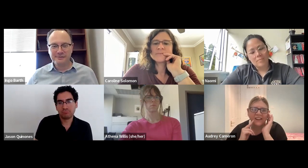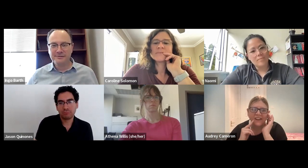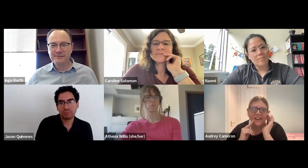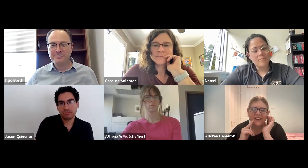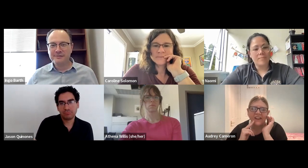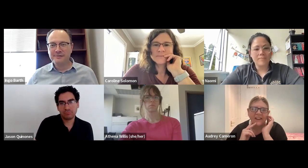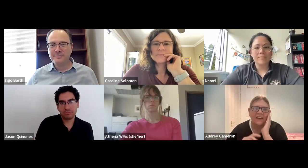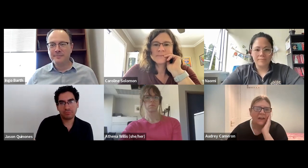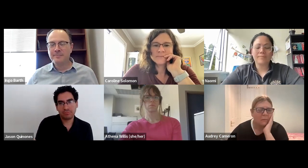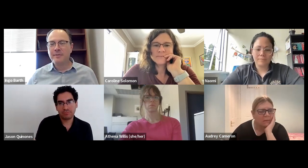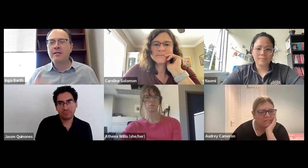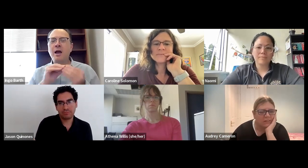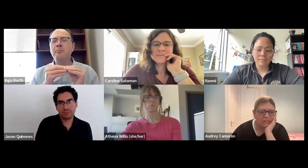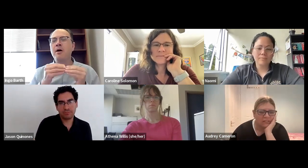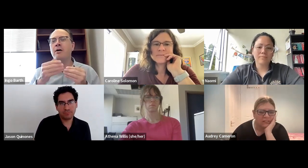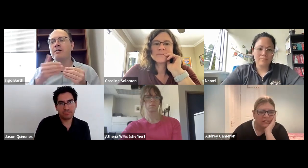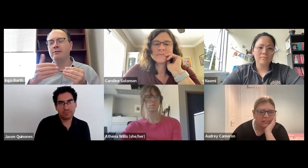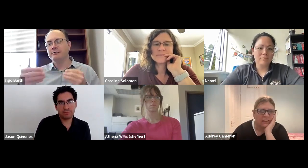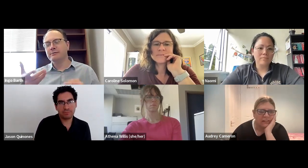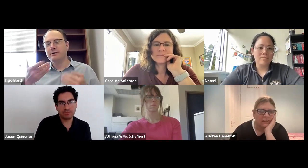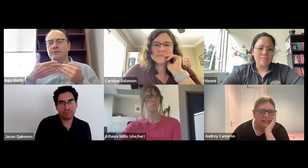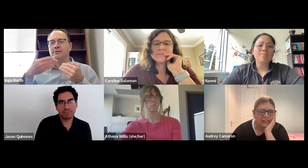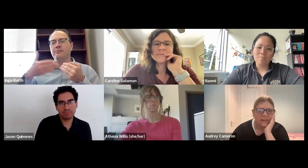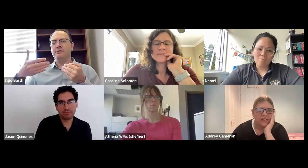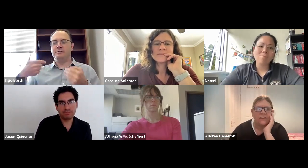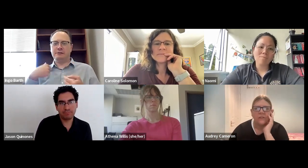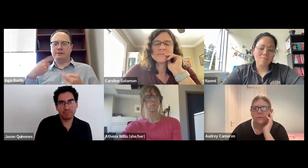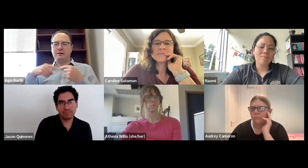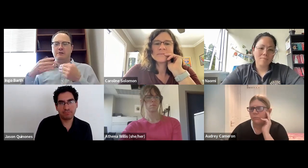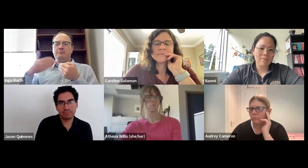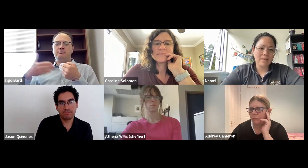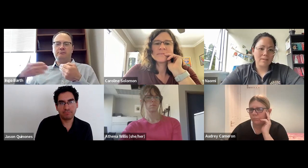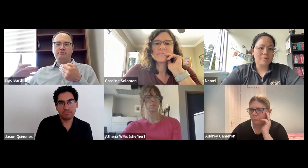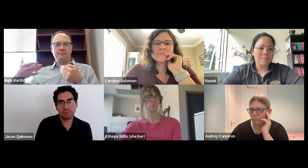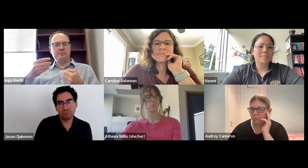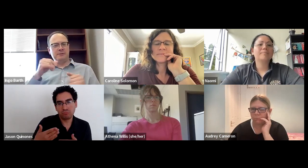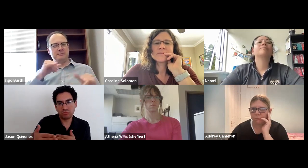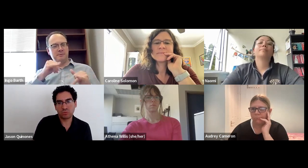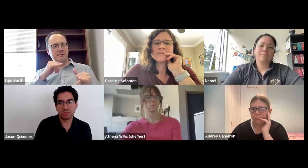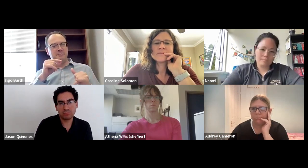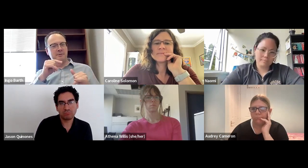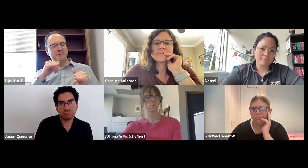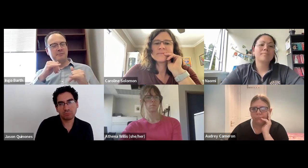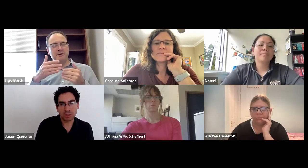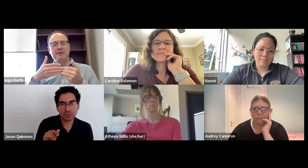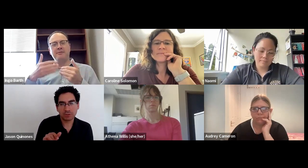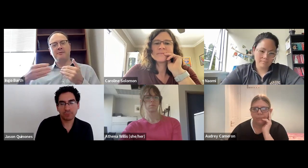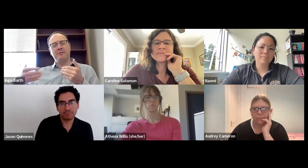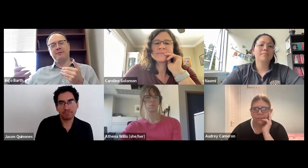And that could be sequence or structure. Okay, because it's like the order of things, the sequence of things. I sign sequence like this, which is pretty